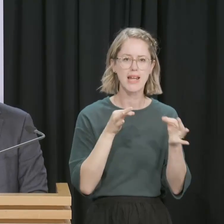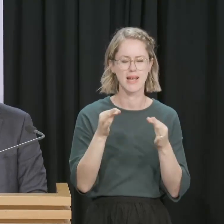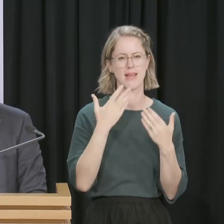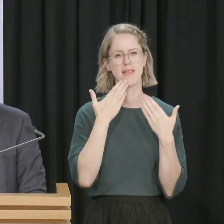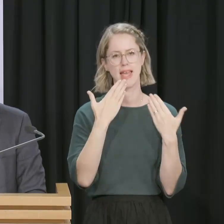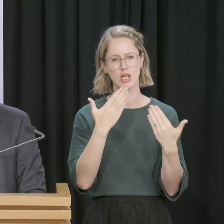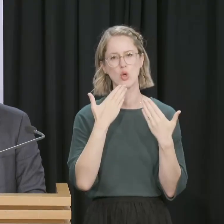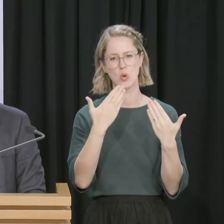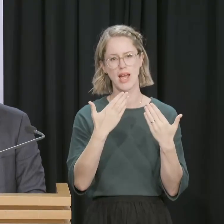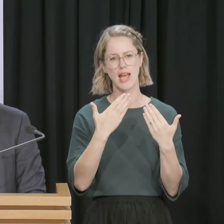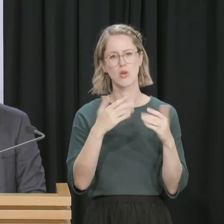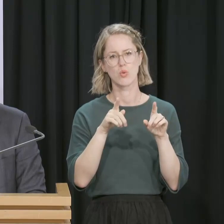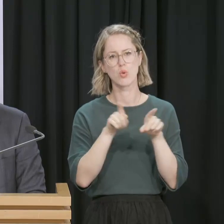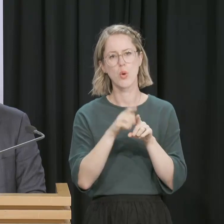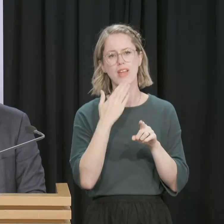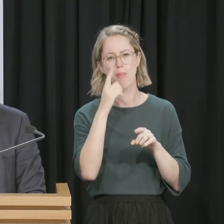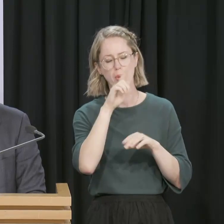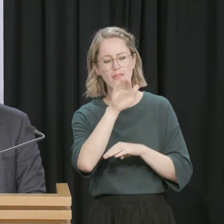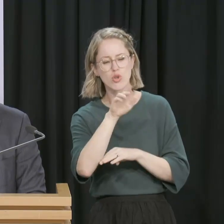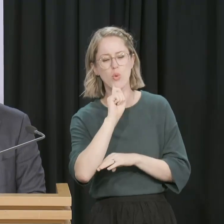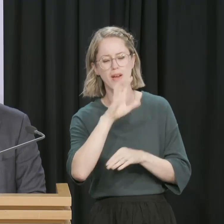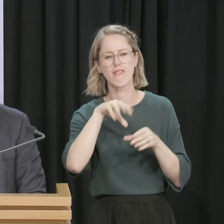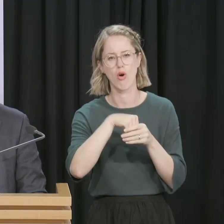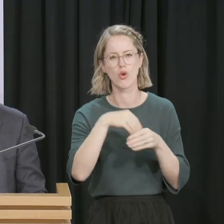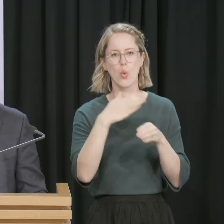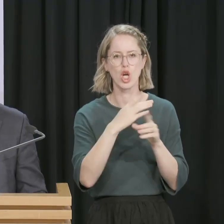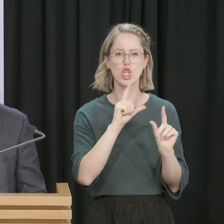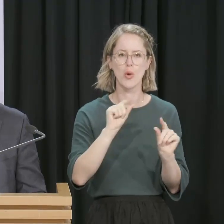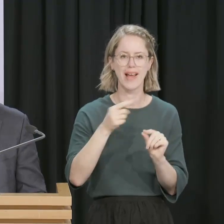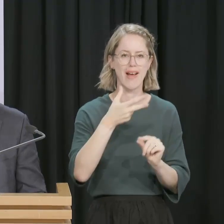and who will be involved in the work that we take forward from here.